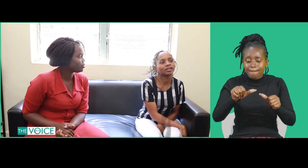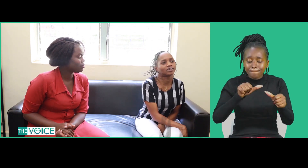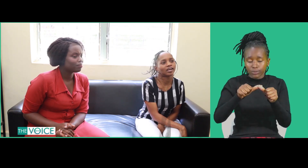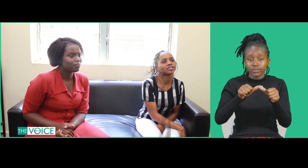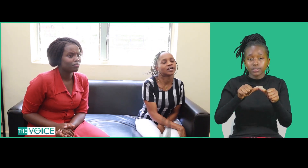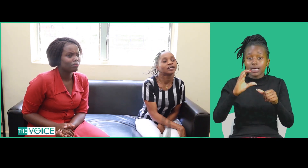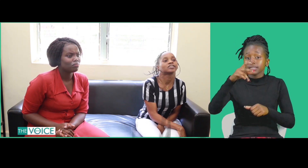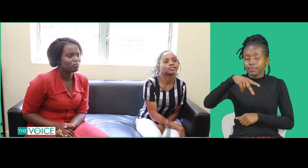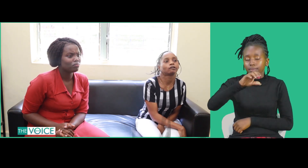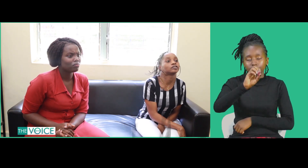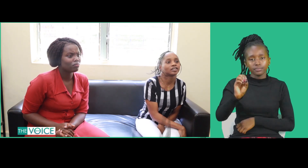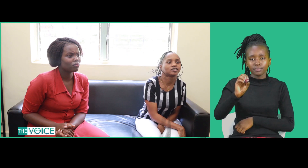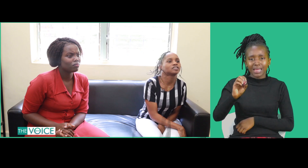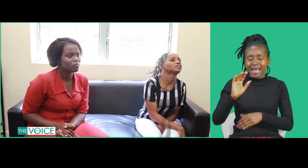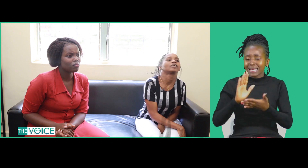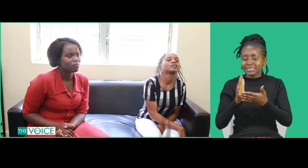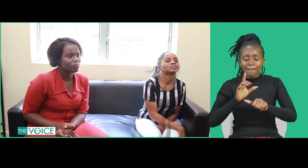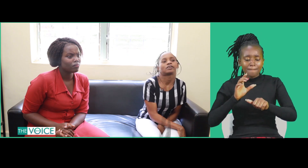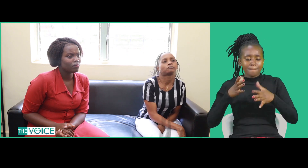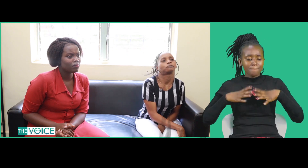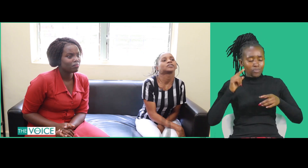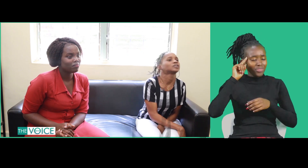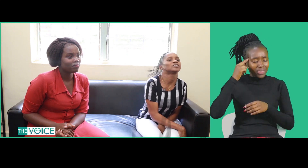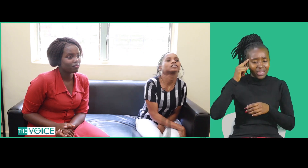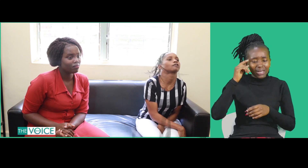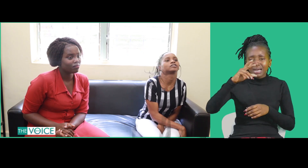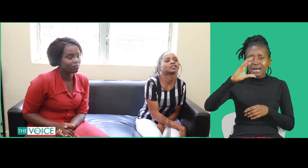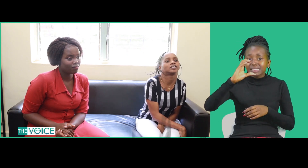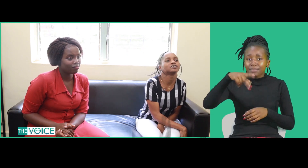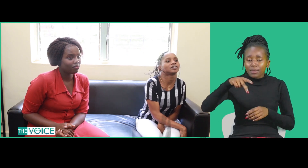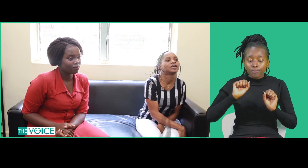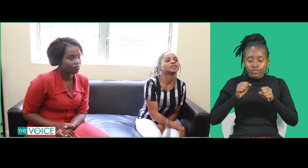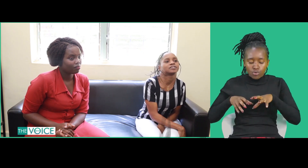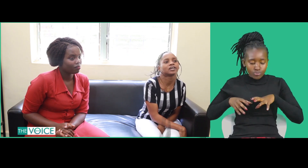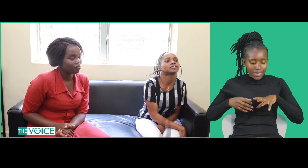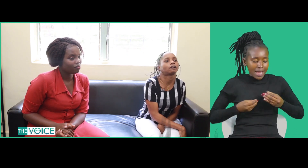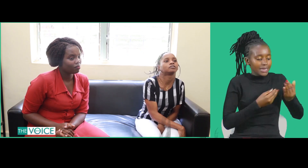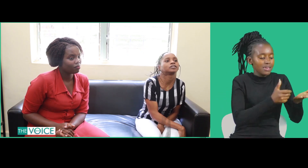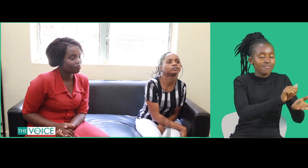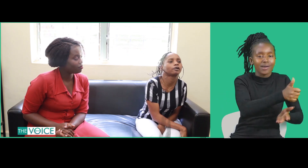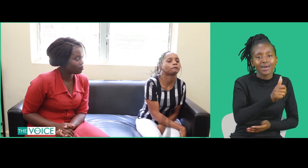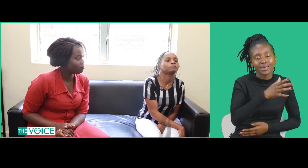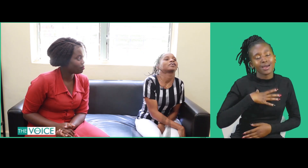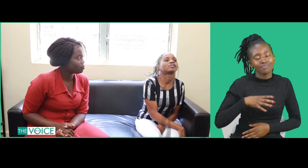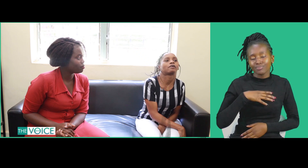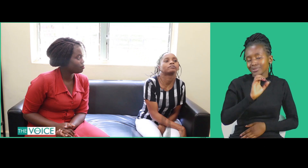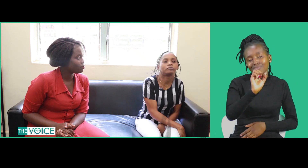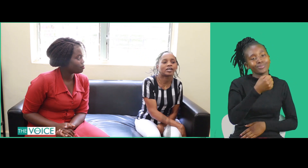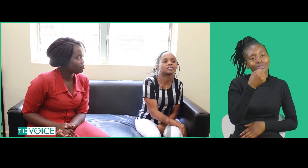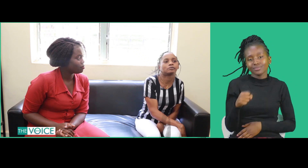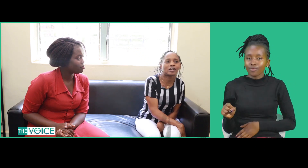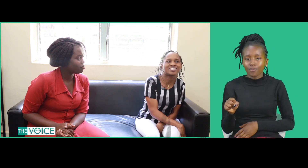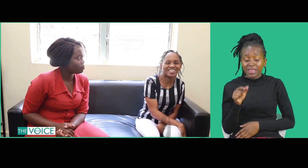who think that it is contagious, cerebral palsy isn't contagious. It's just a condition.